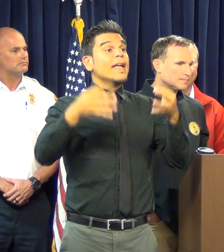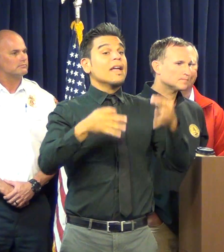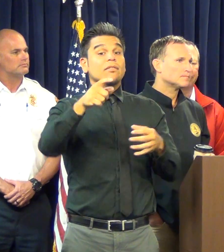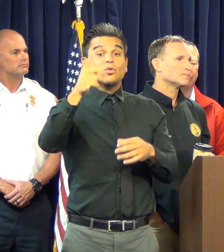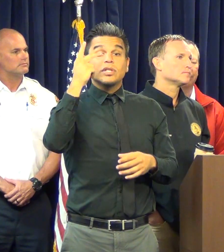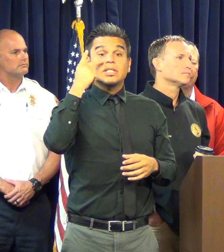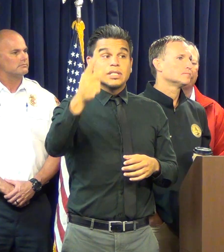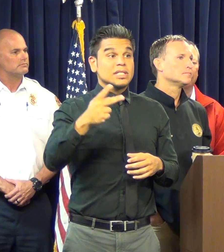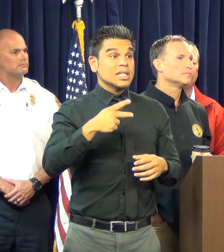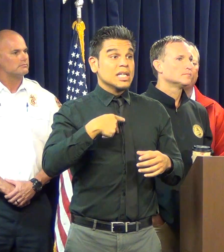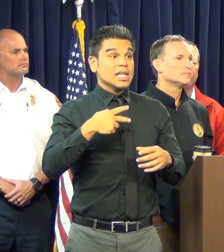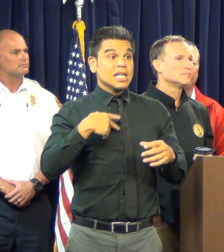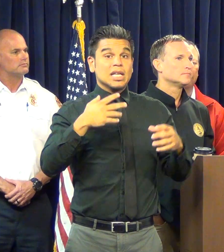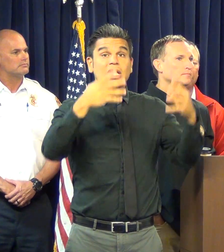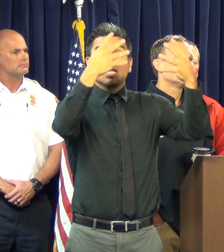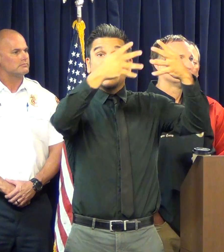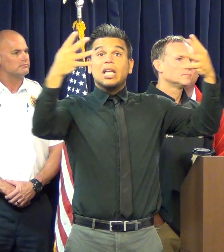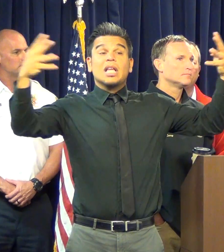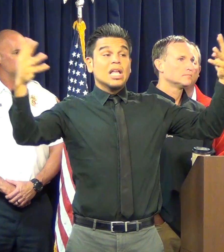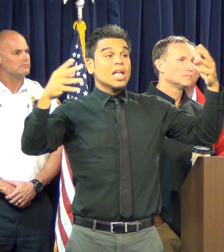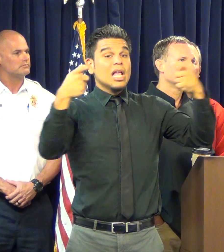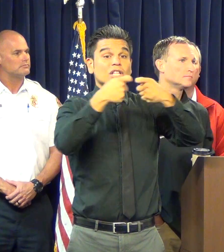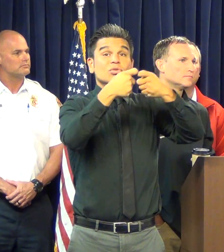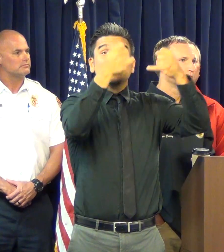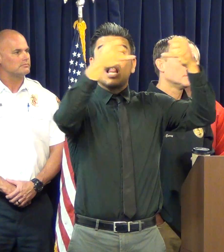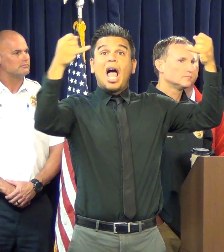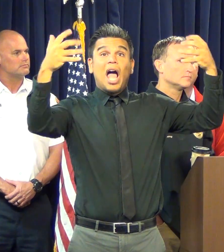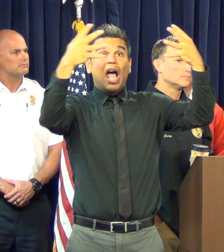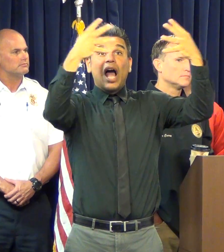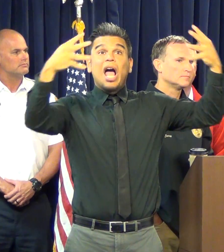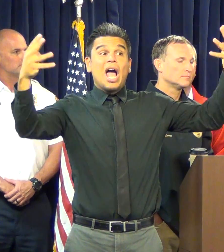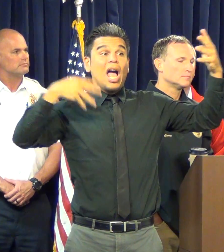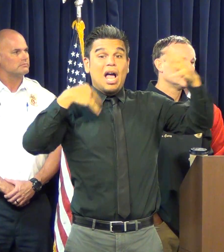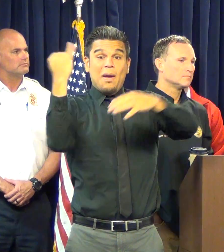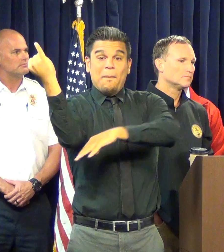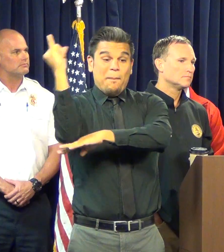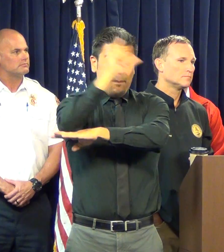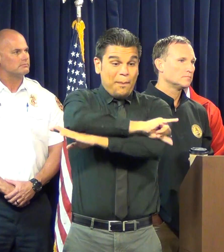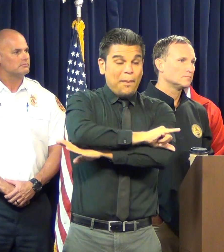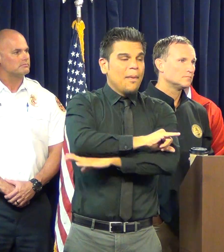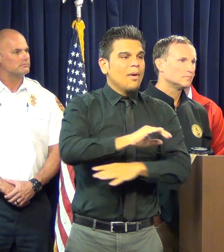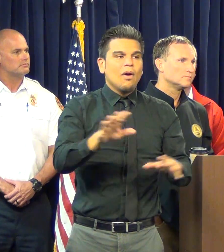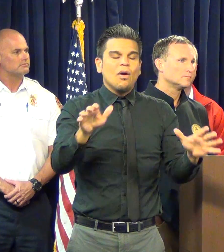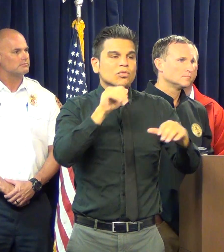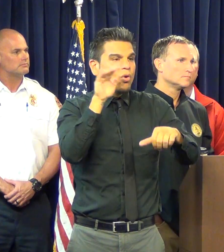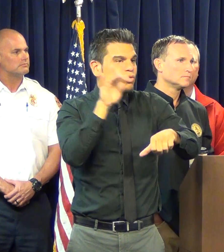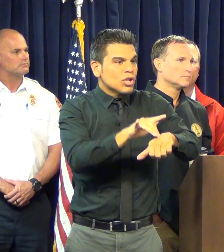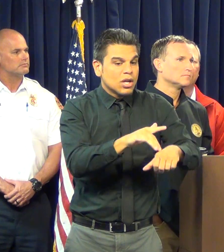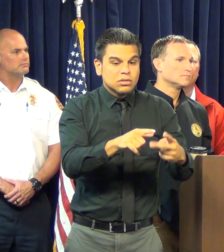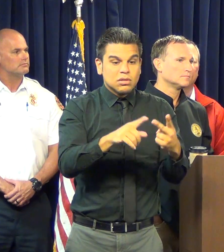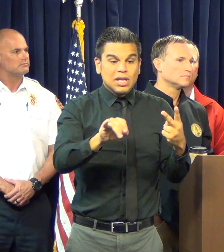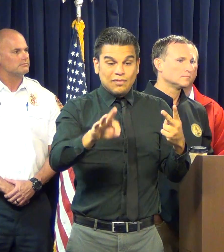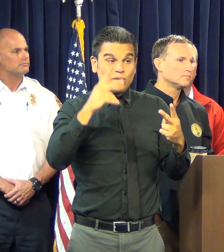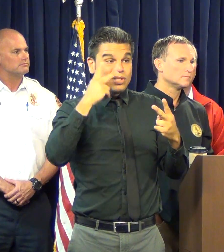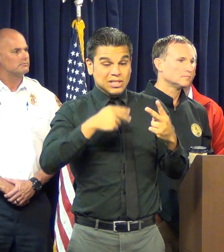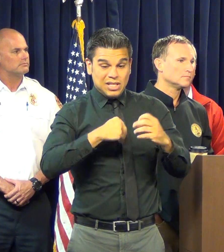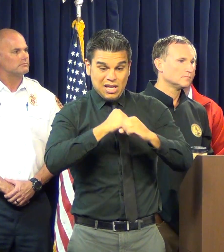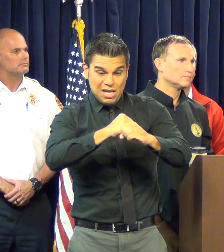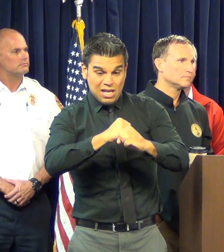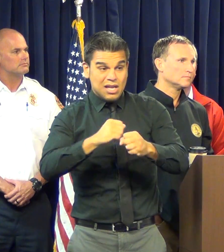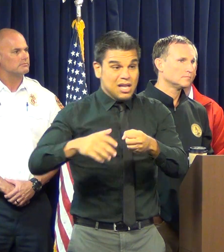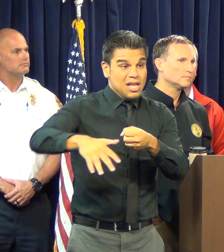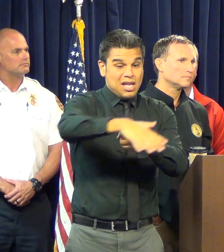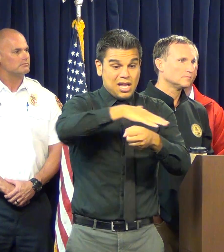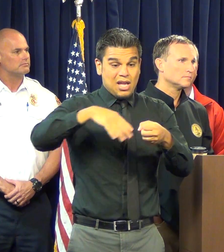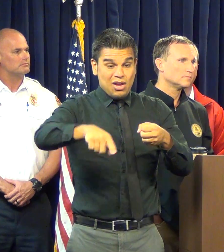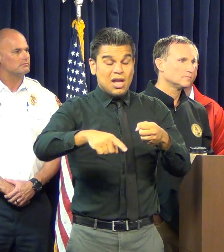get, on the other side of the storm. If you see a barricade in a roadway and you see some water, just assume the barricade is there for a reason. Don't drive through the water.